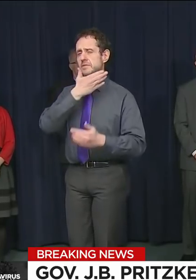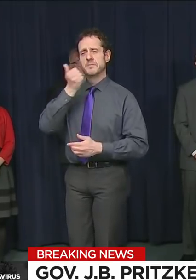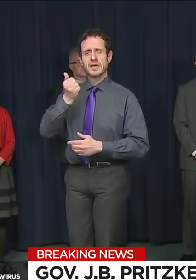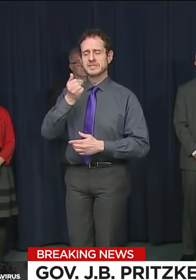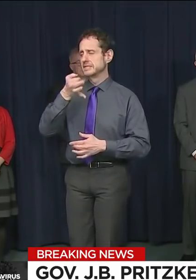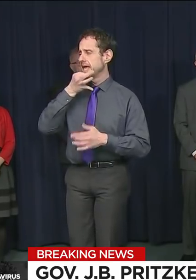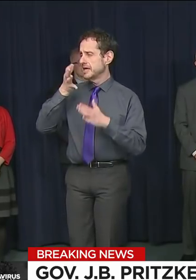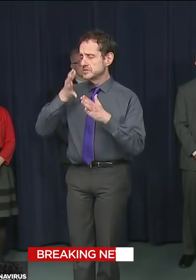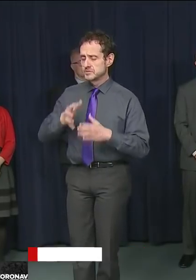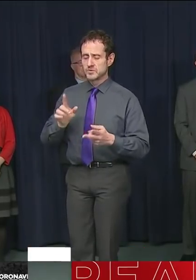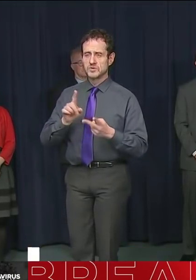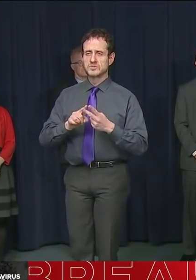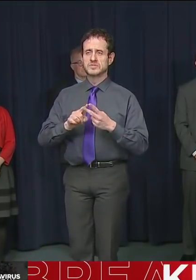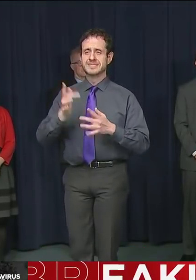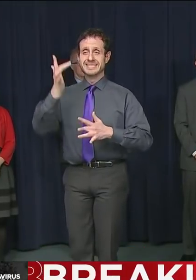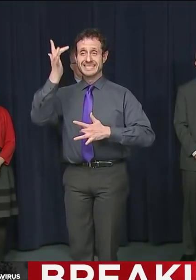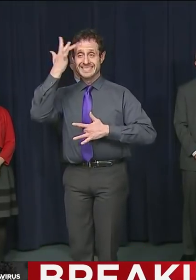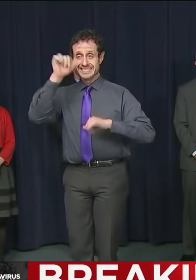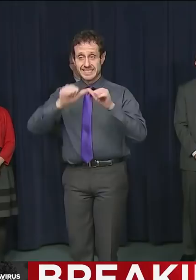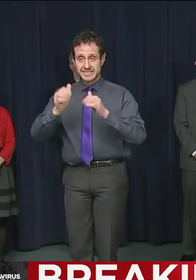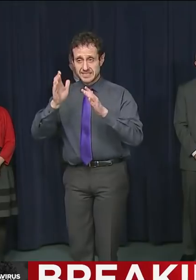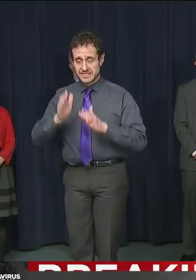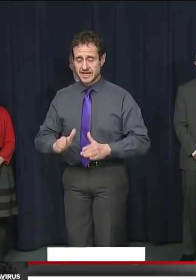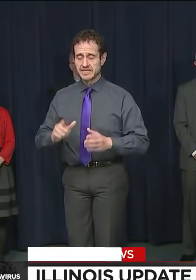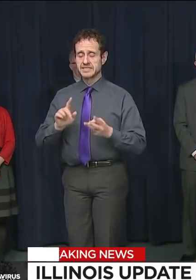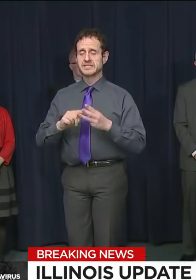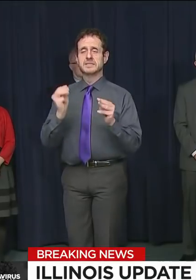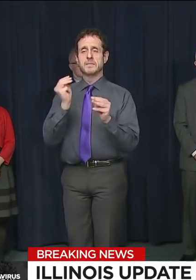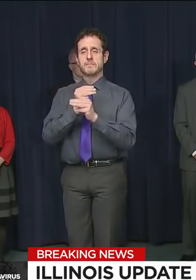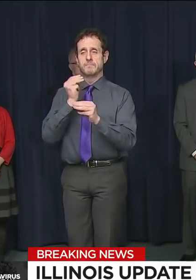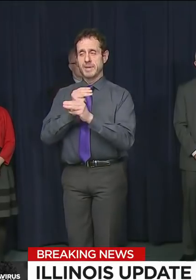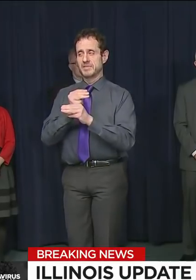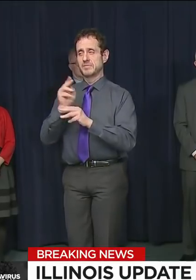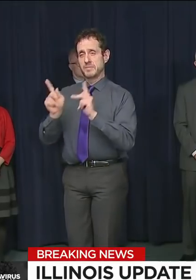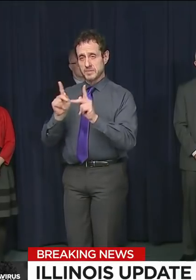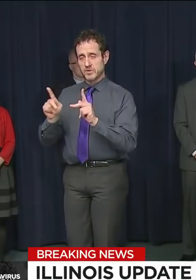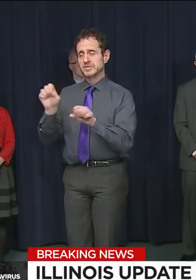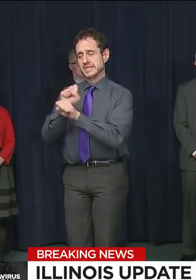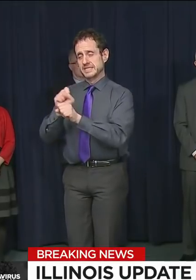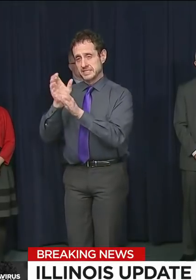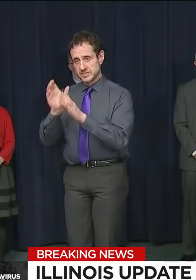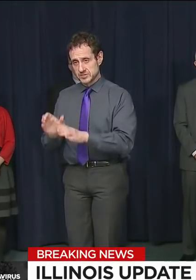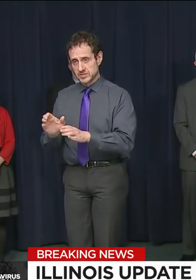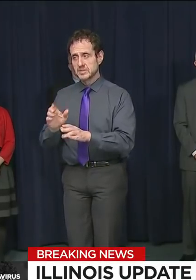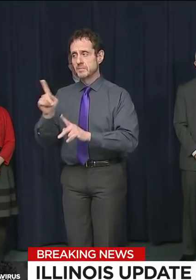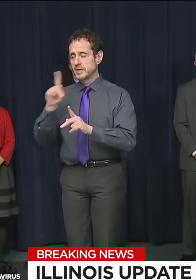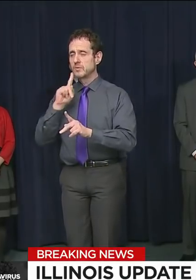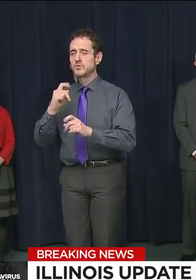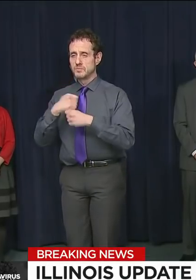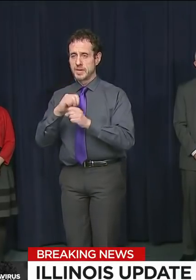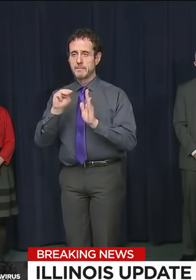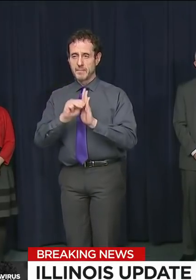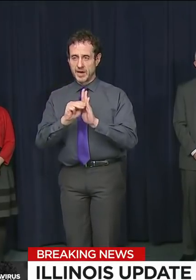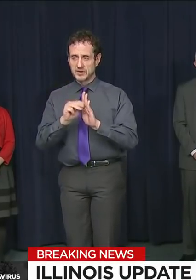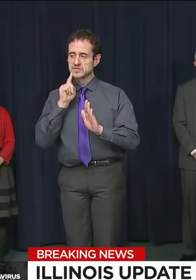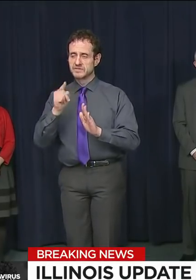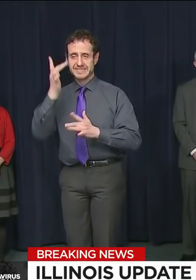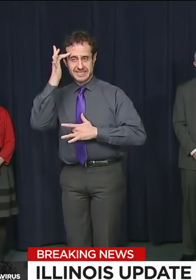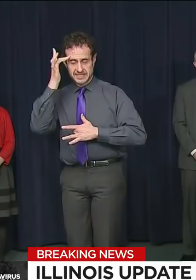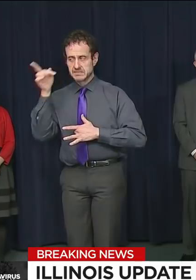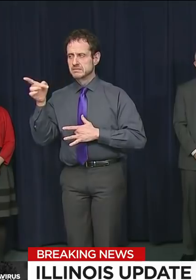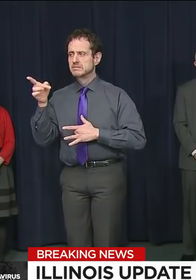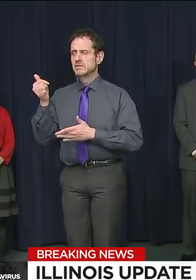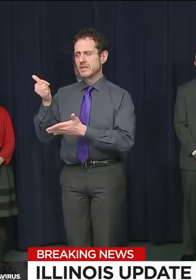epidemiologists, mathematicians, and modelers to help me understand what the progression of this disease will look like in